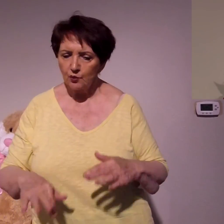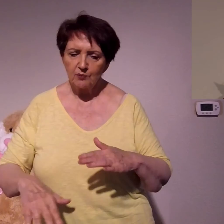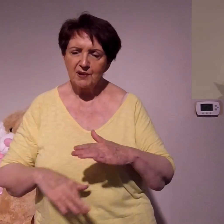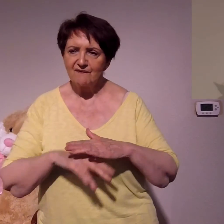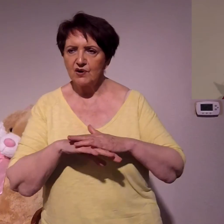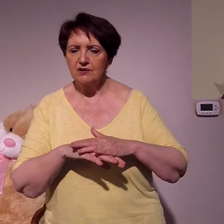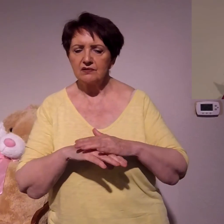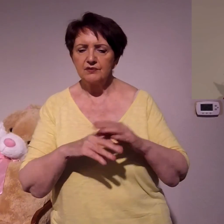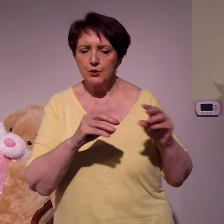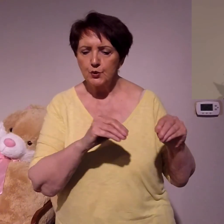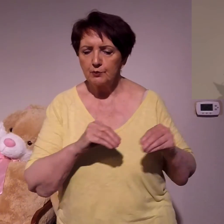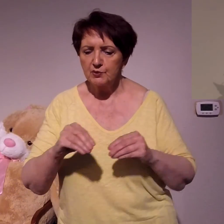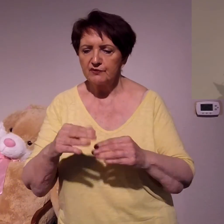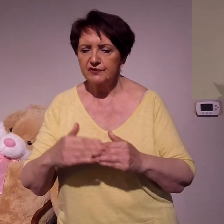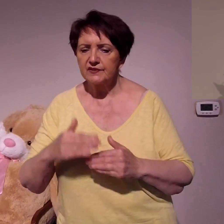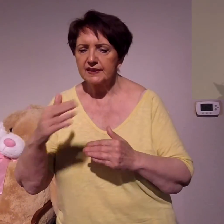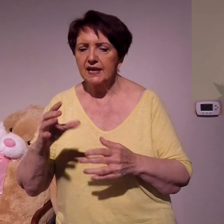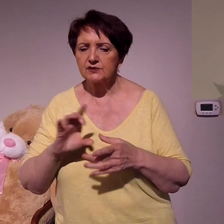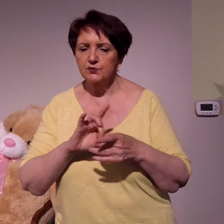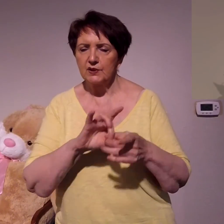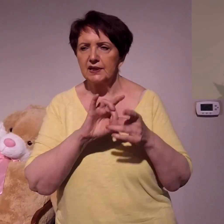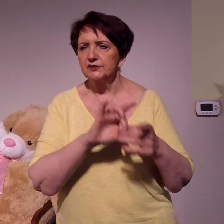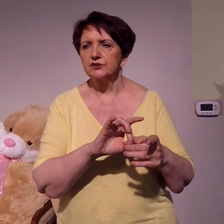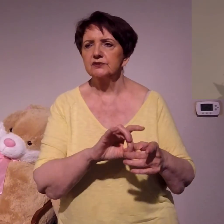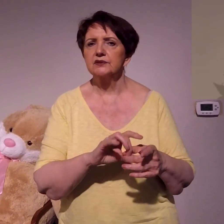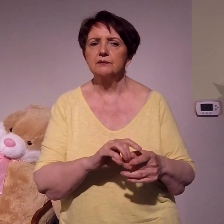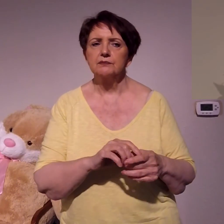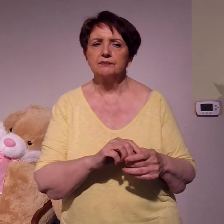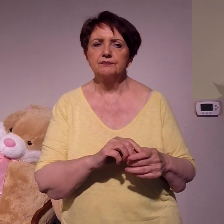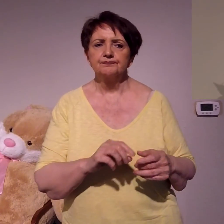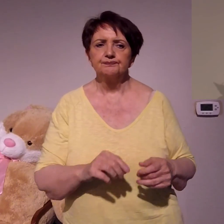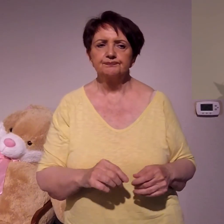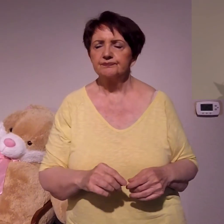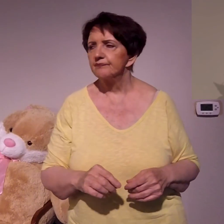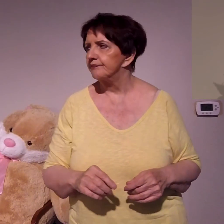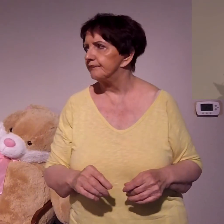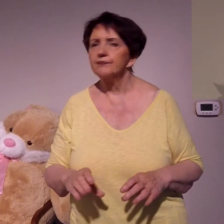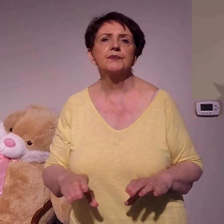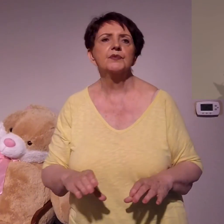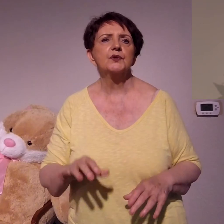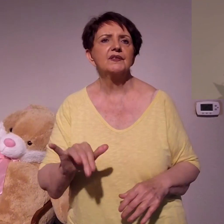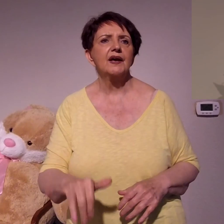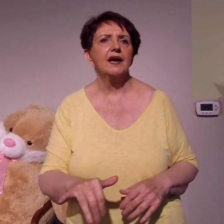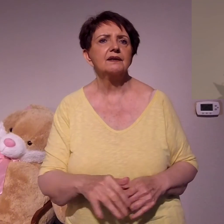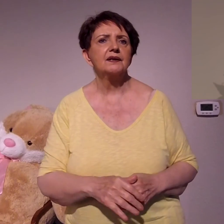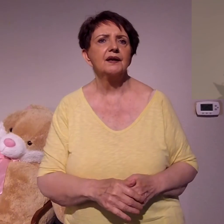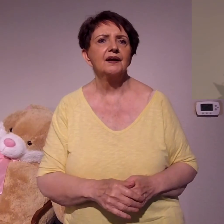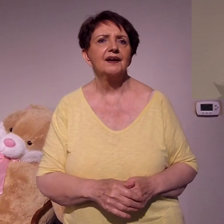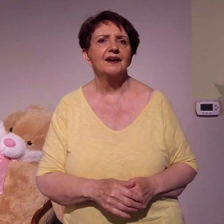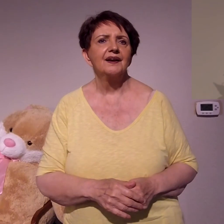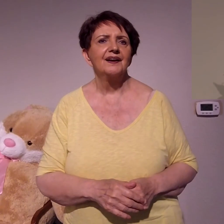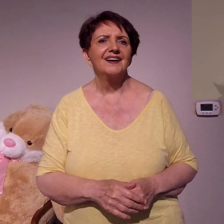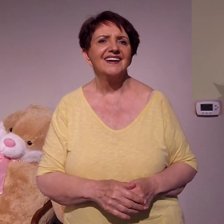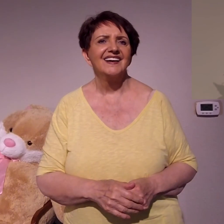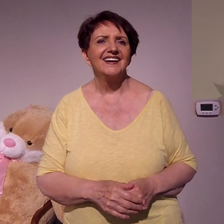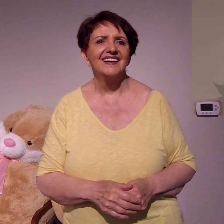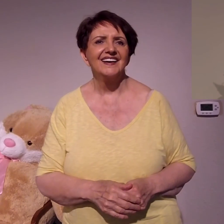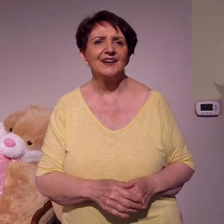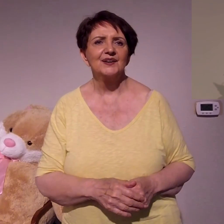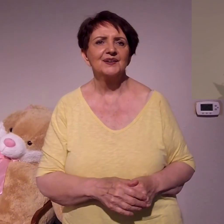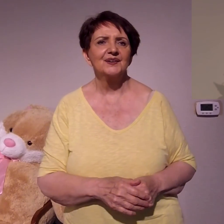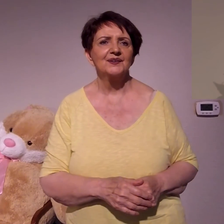that you're touching right now, like with the most love I trust you could ever do that at home. This person is never going to